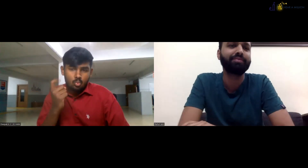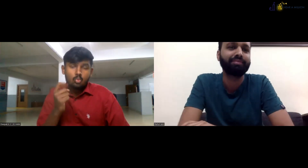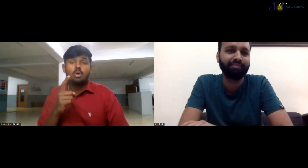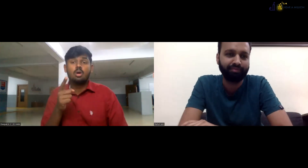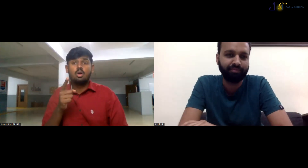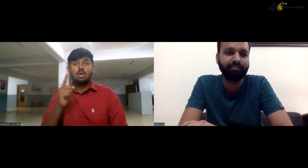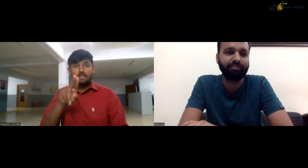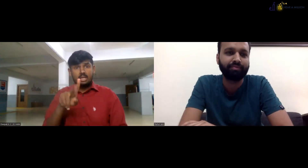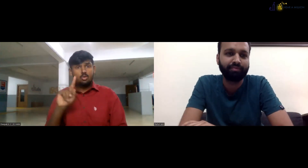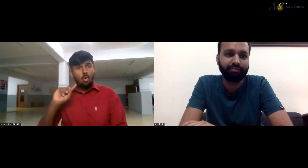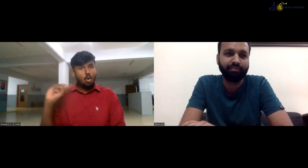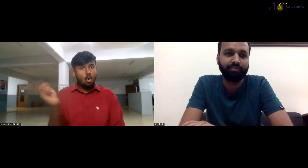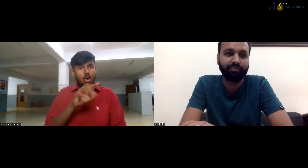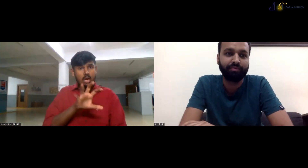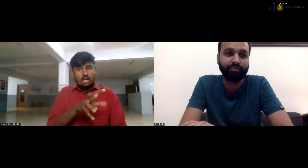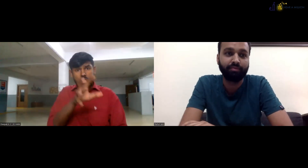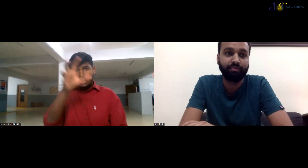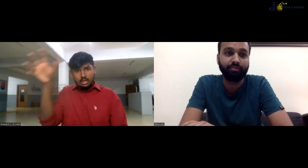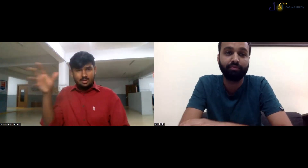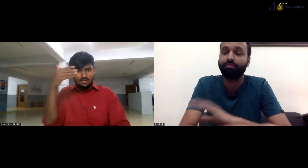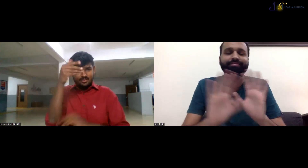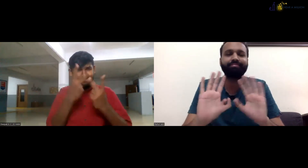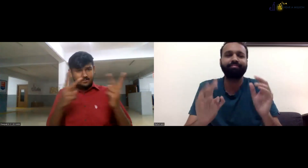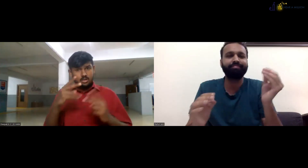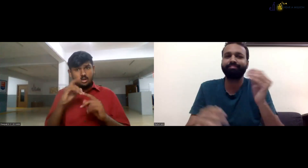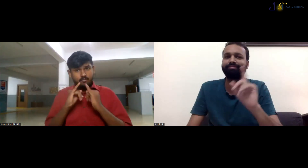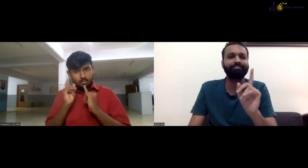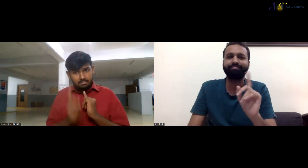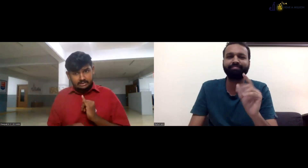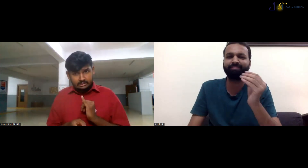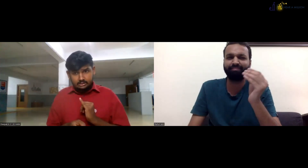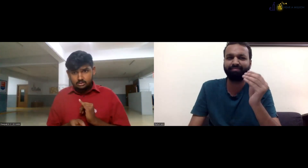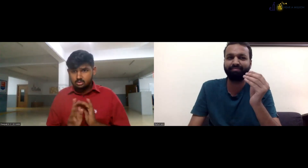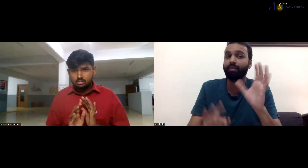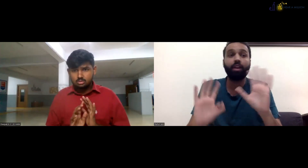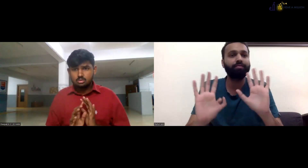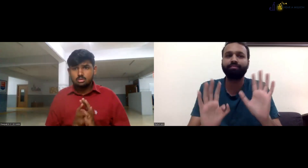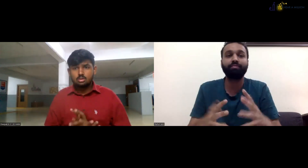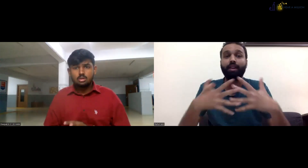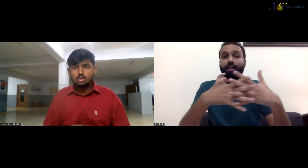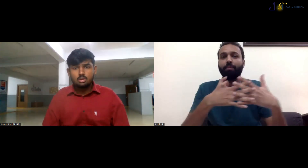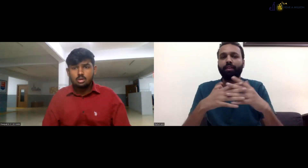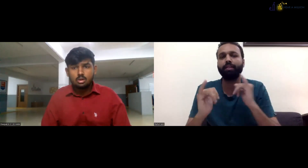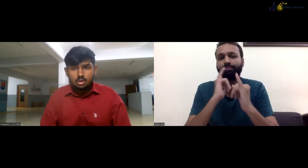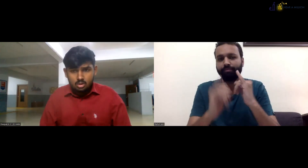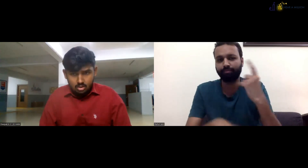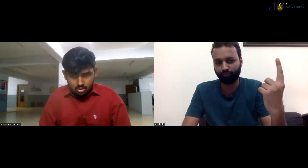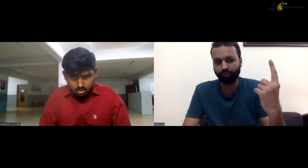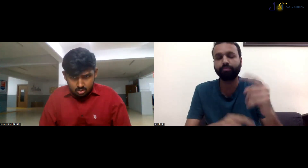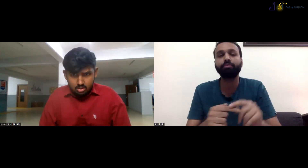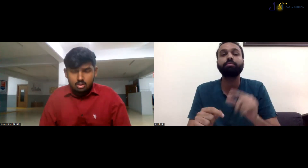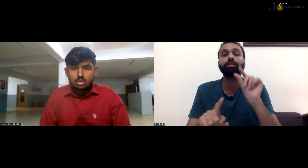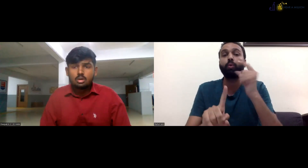visa, that's the process. Yeah. Oh, okay. So all countries have to have interviews? No, no, no.